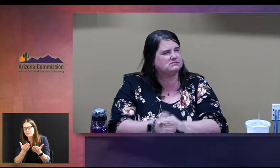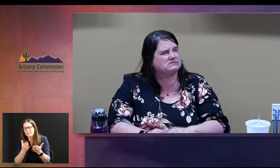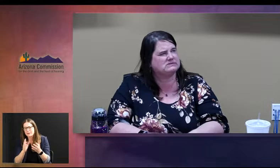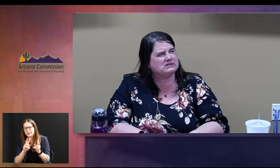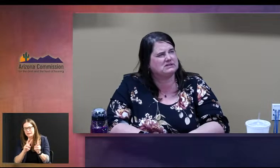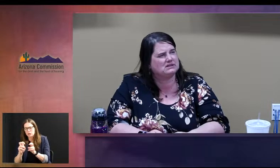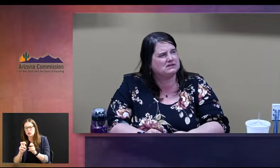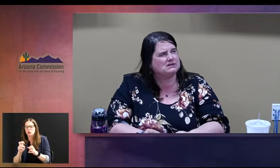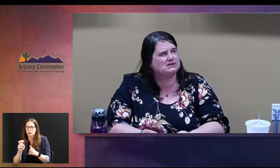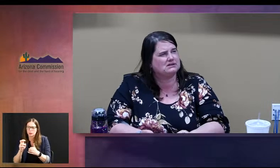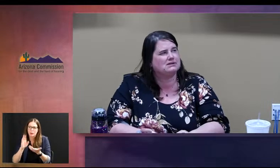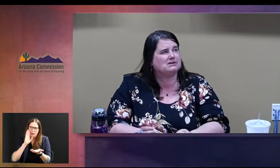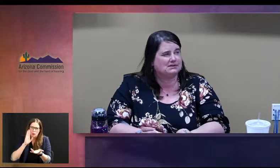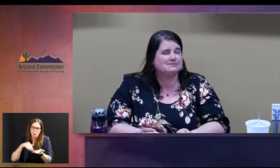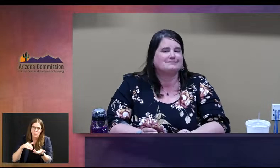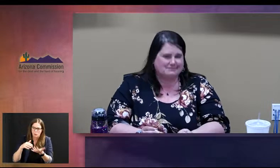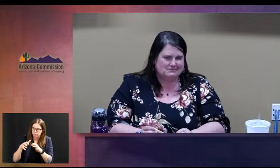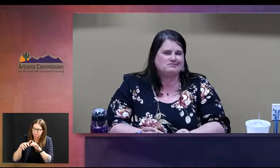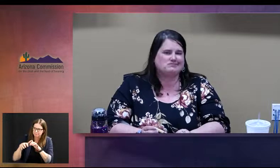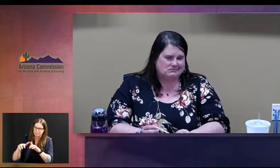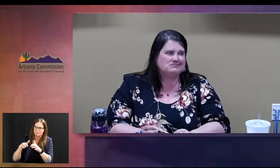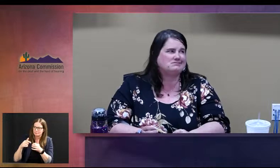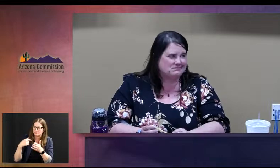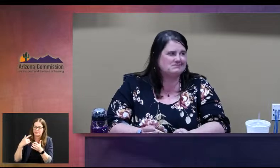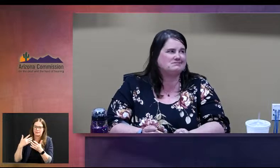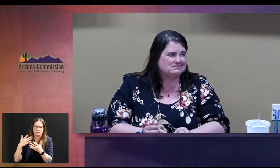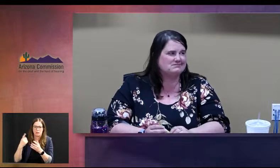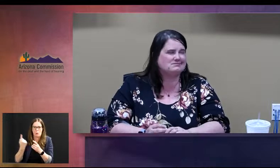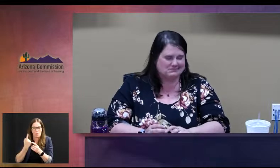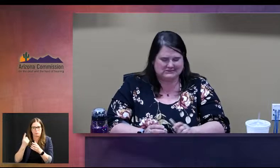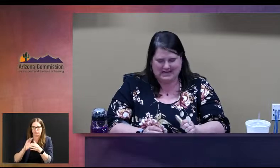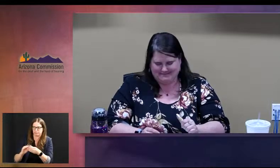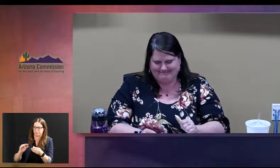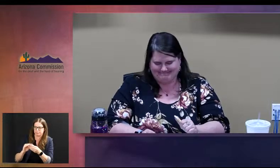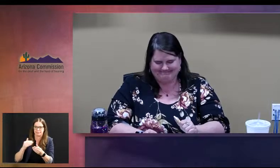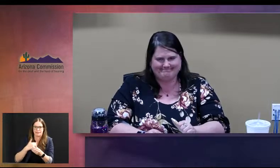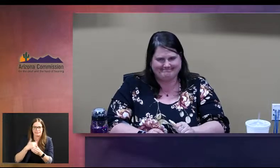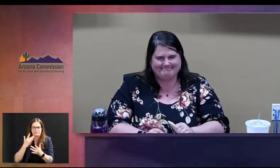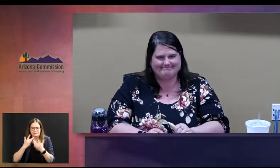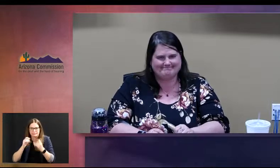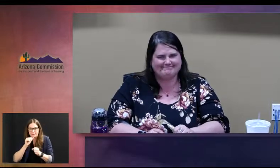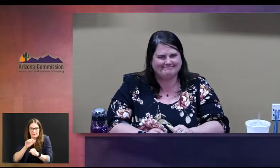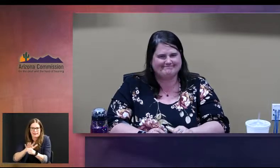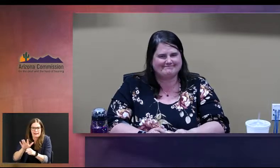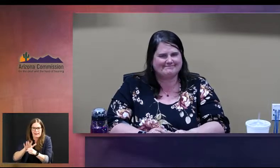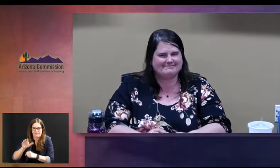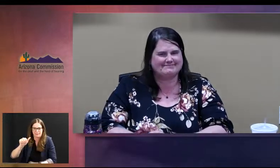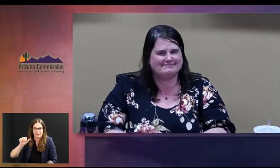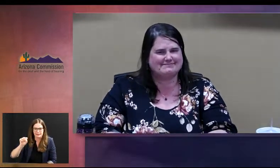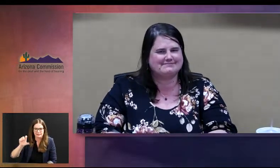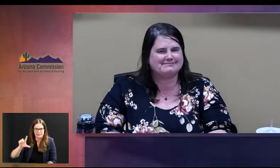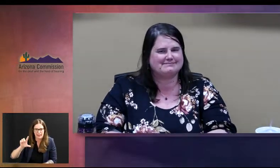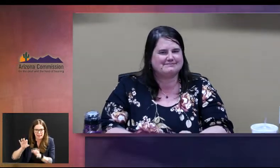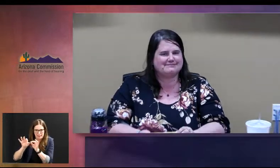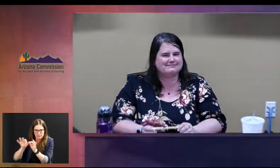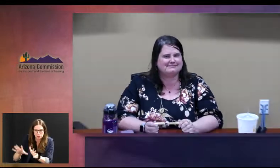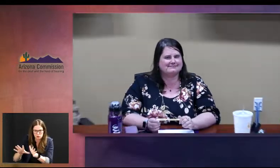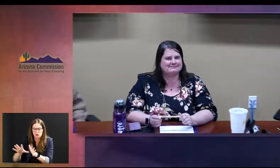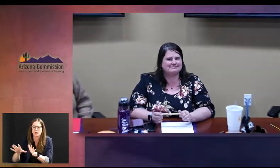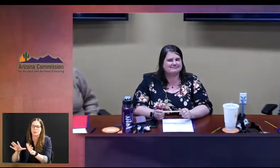ASL interpreters, so too, at least from my employment experience, there is a shortage of